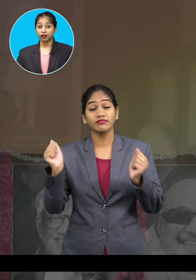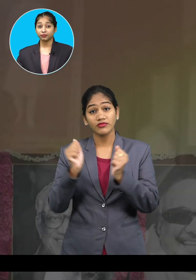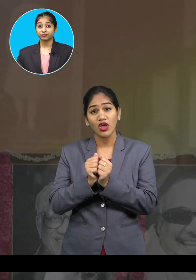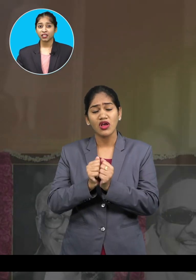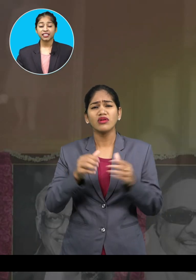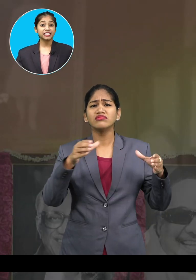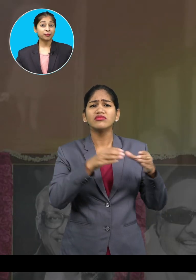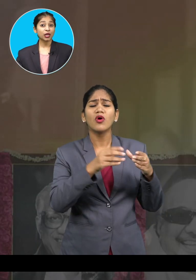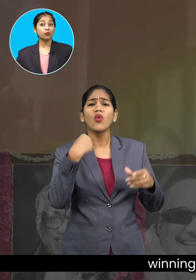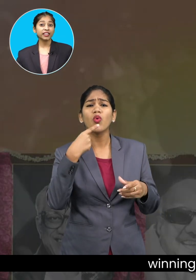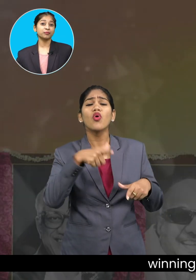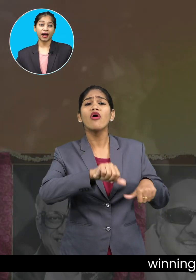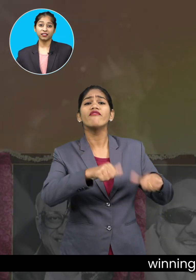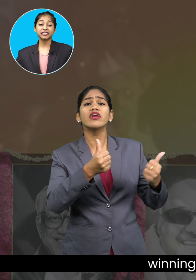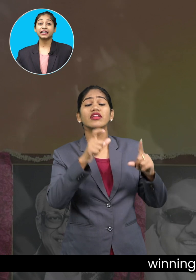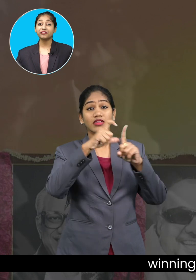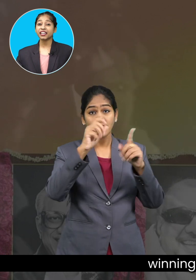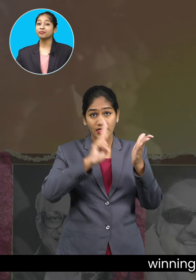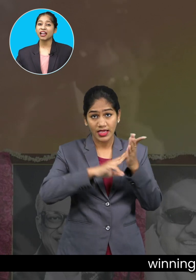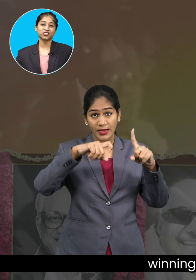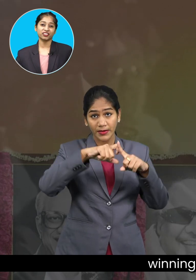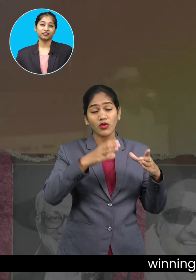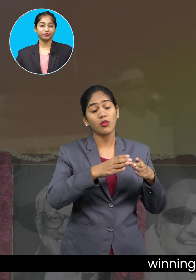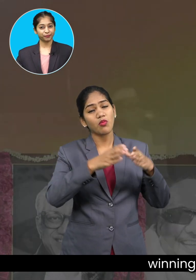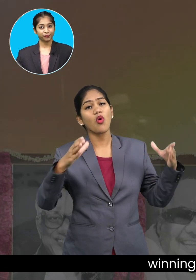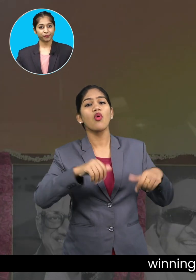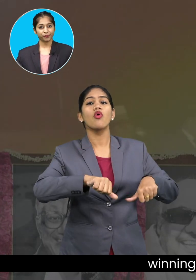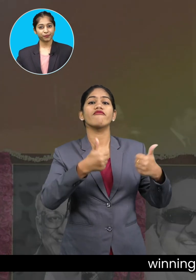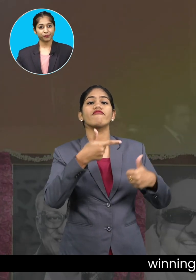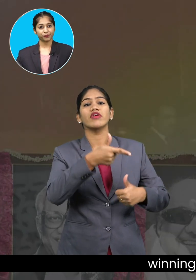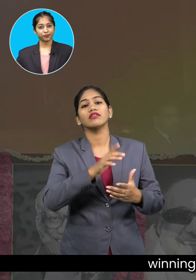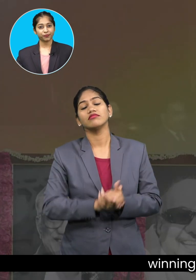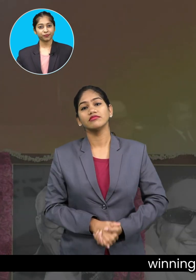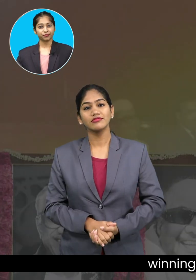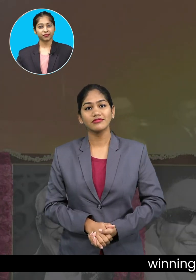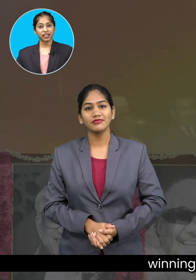with the DMK winning by a significant margin,